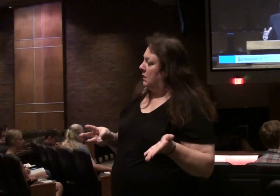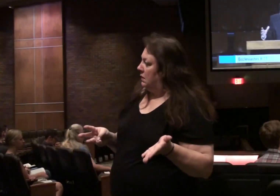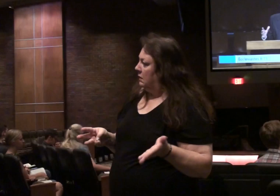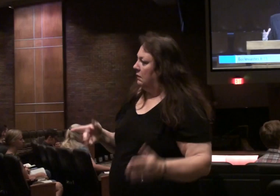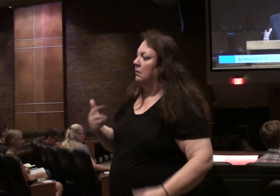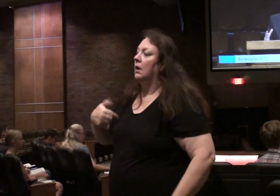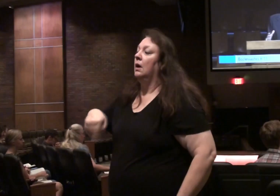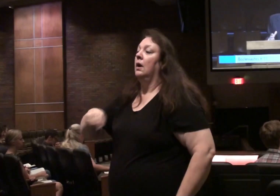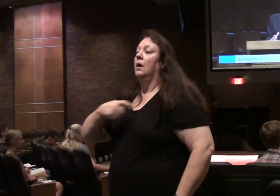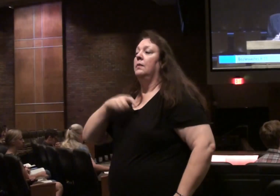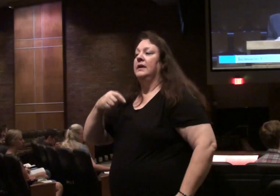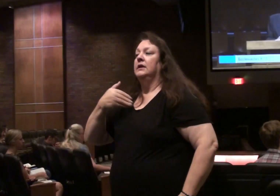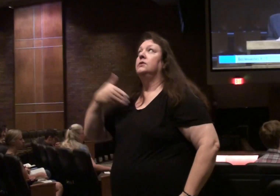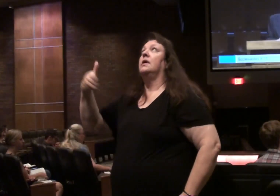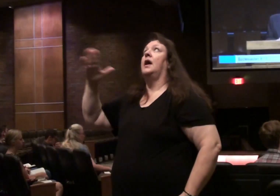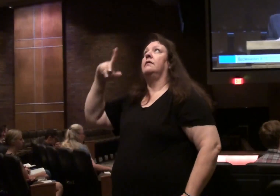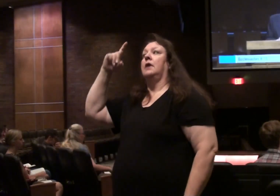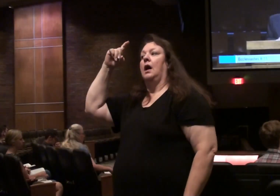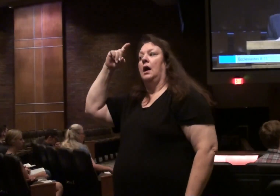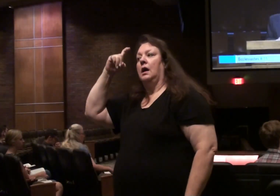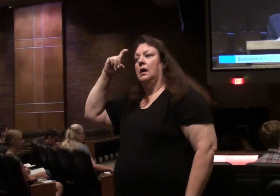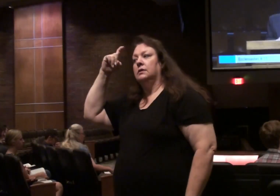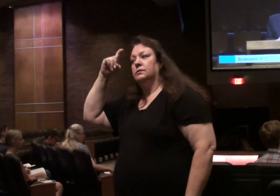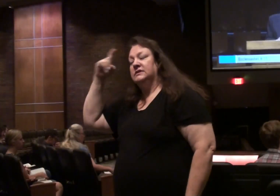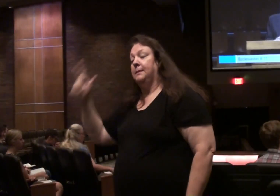We have to have God's wisdom.